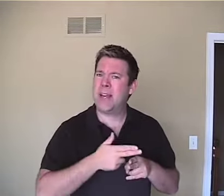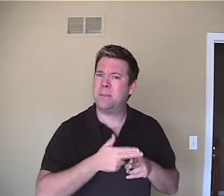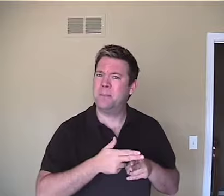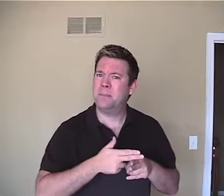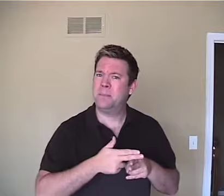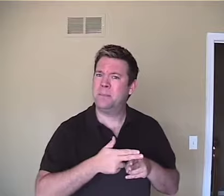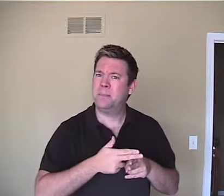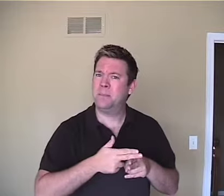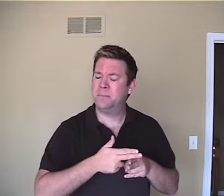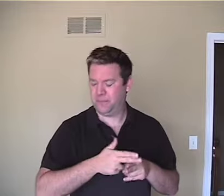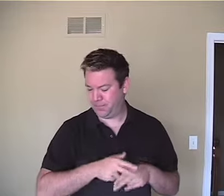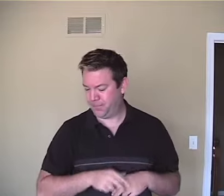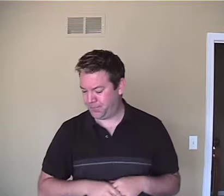name?